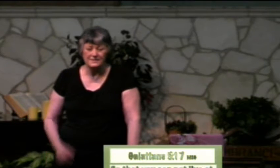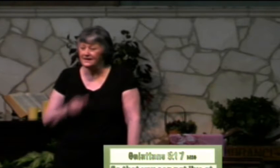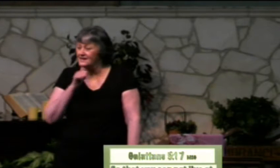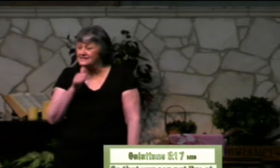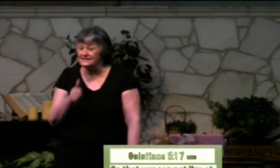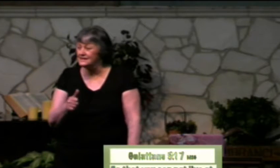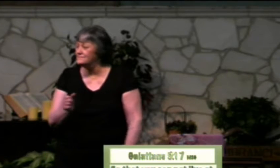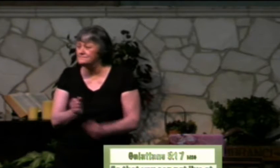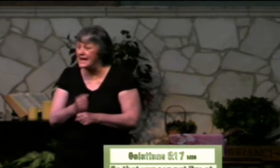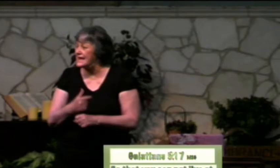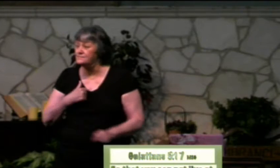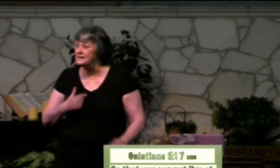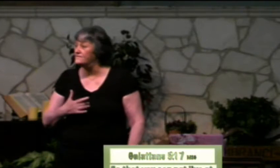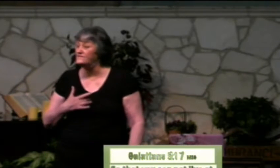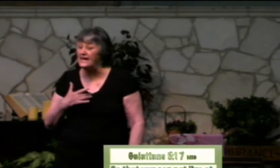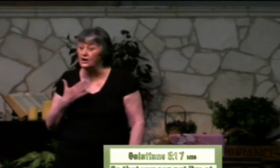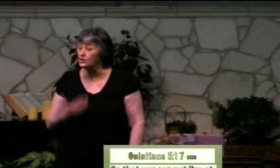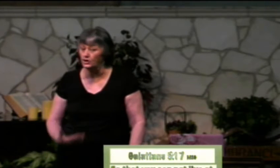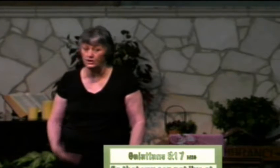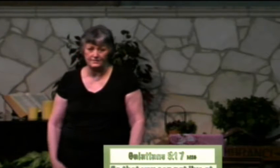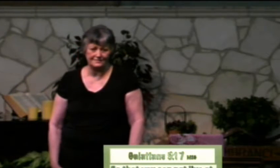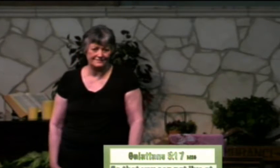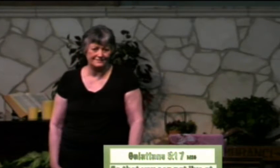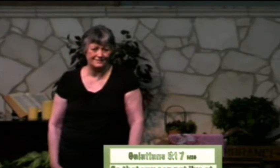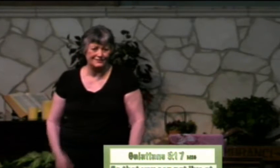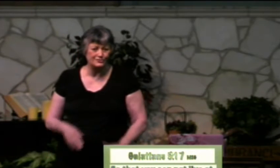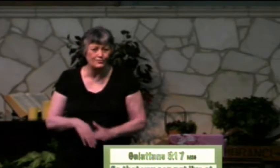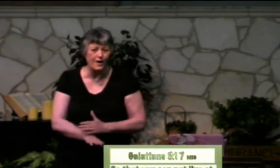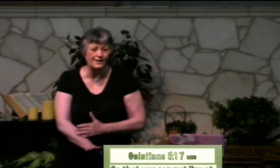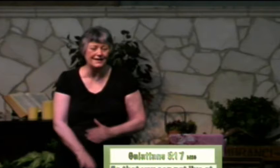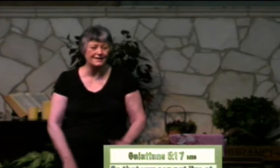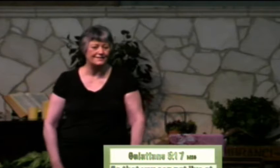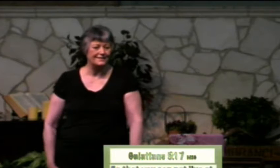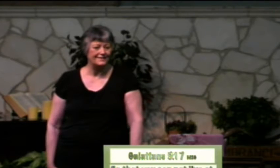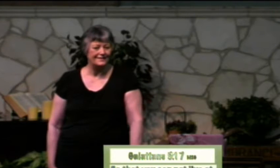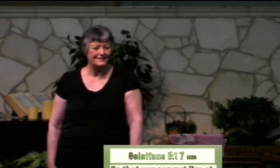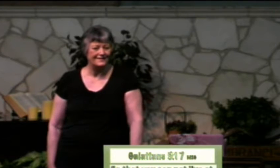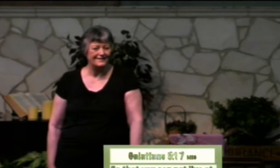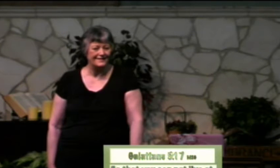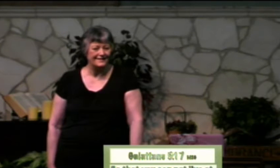Because it didn't make me feel good to walk in.